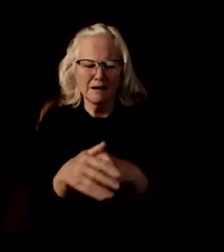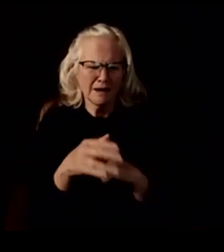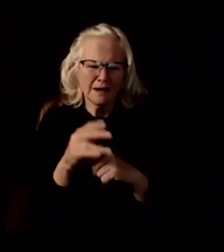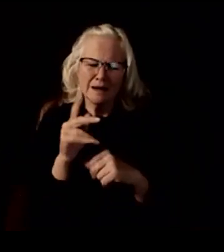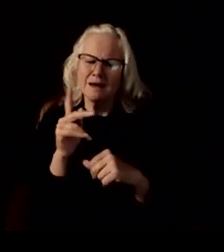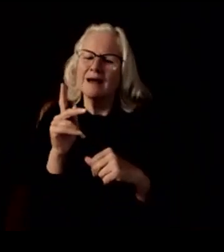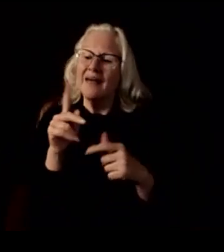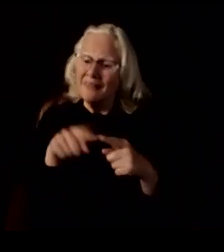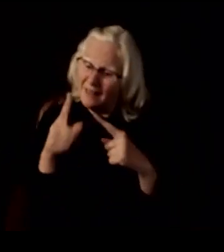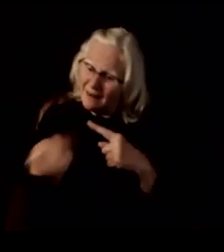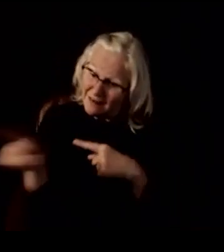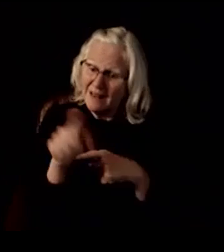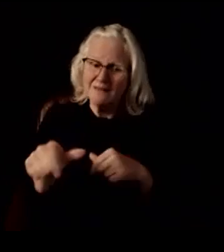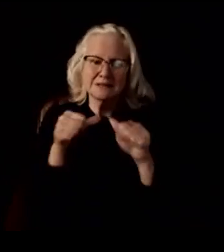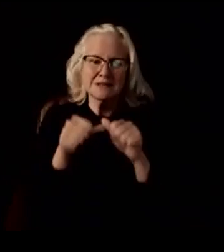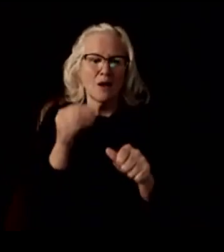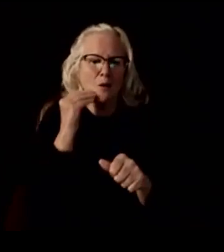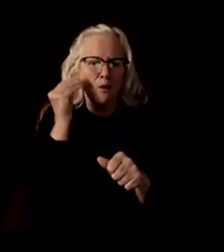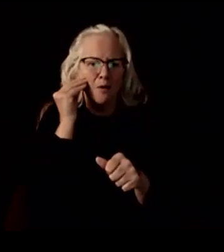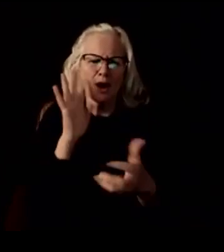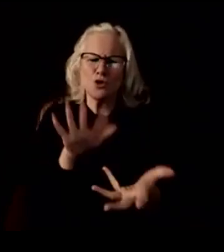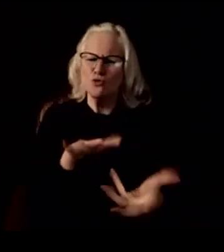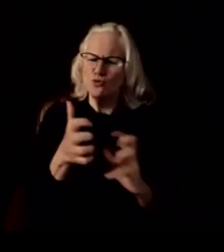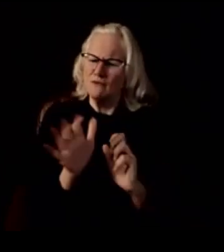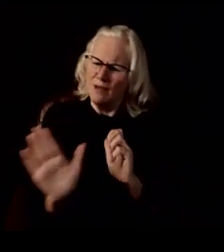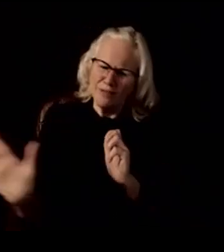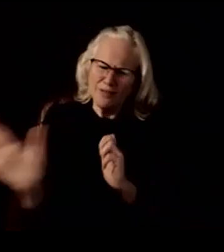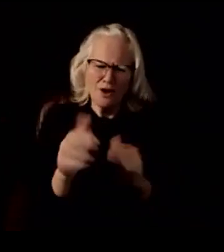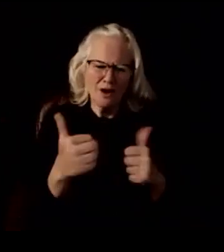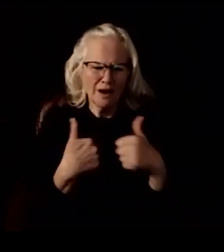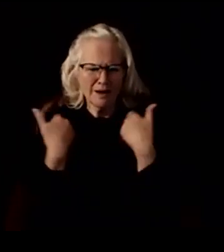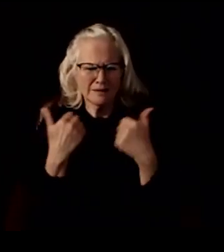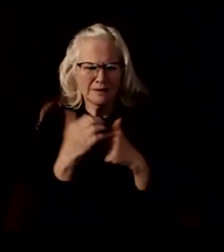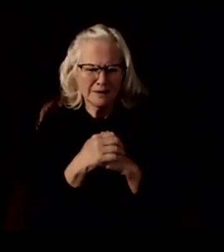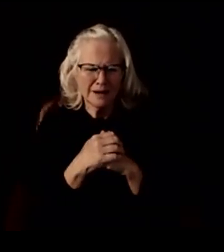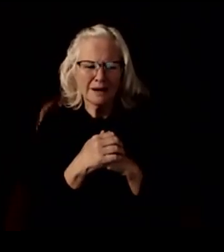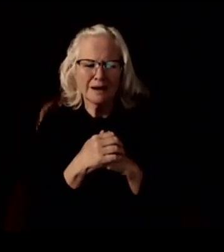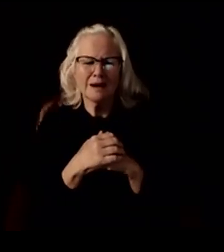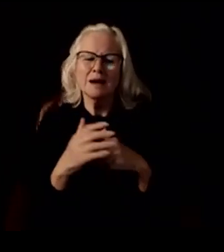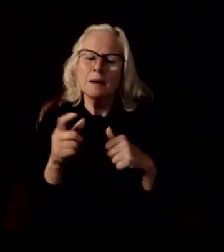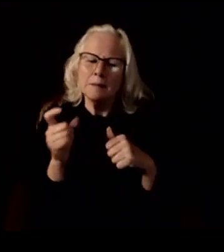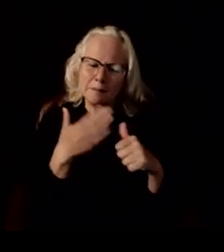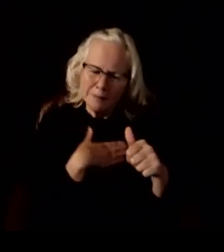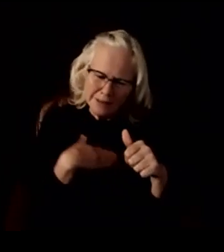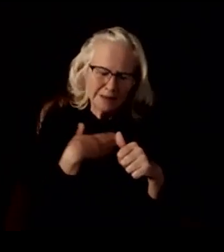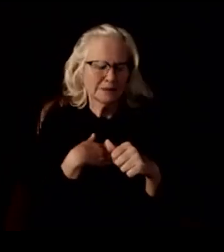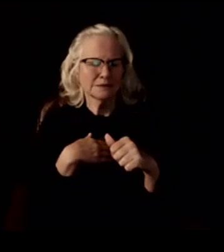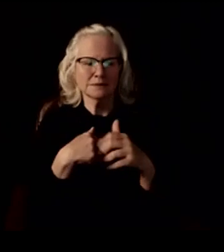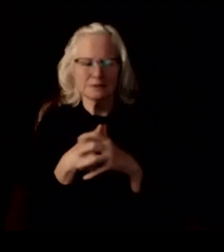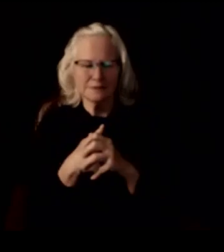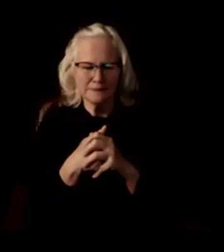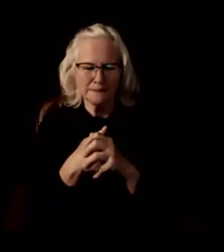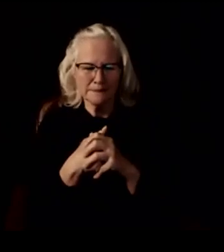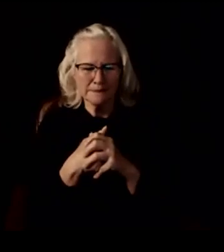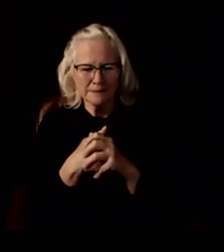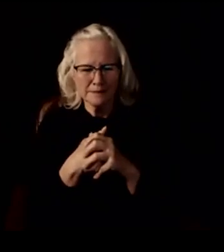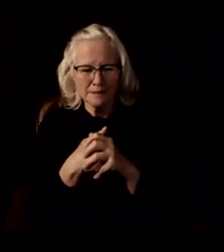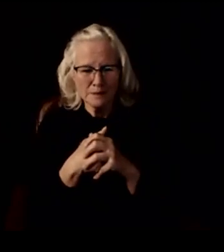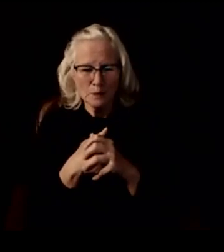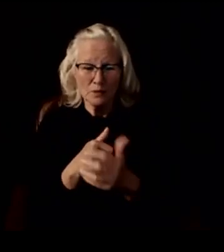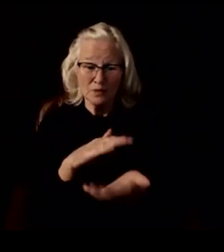lives. This is a big ask. It means some sacrifices. As we're talking about school starting, we know that this may be a